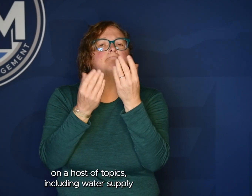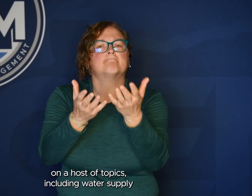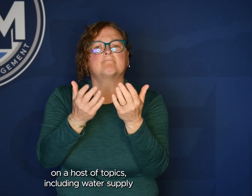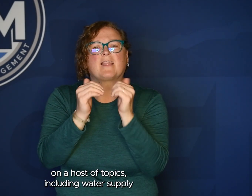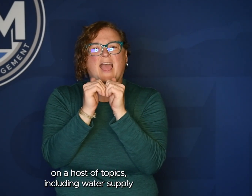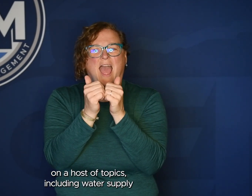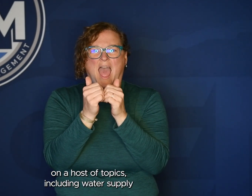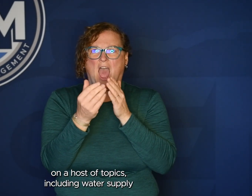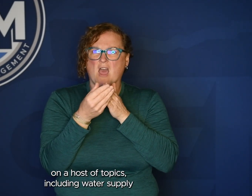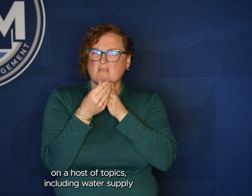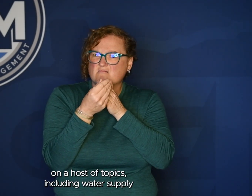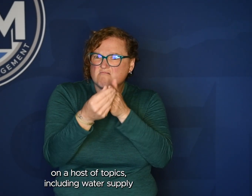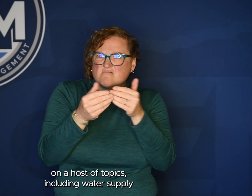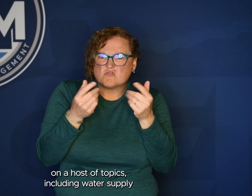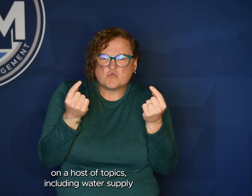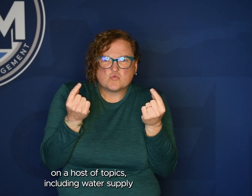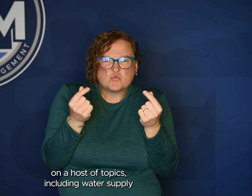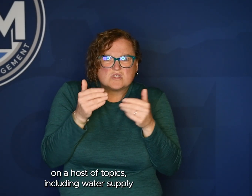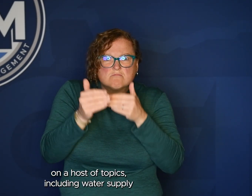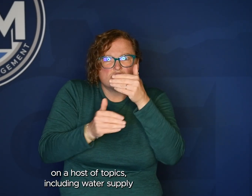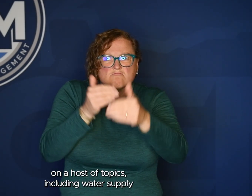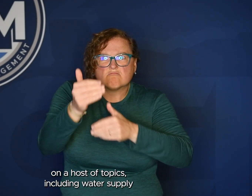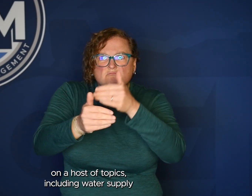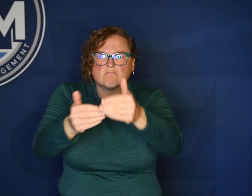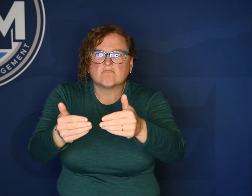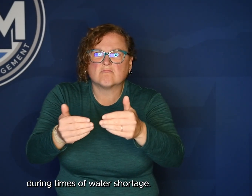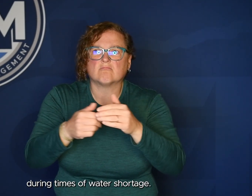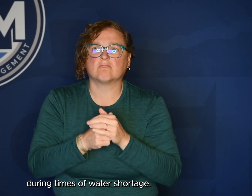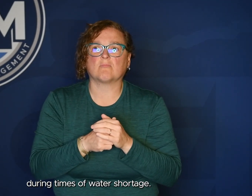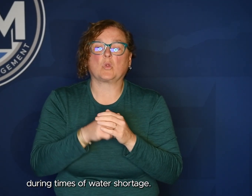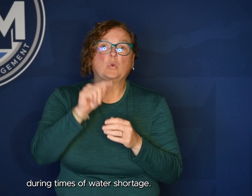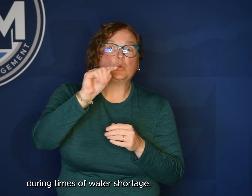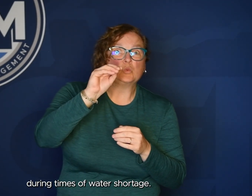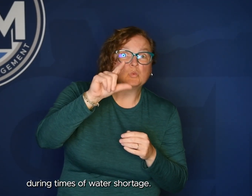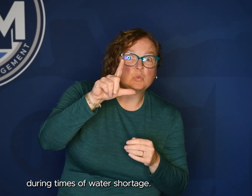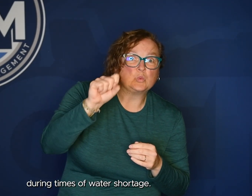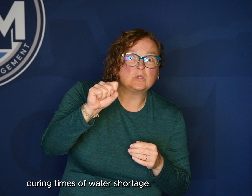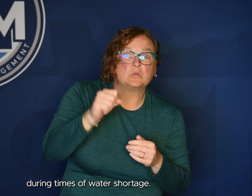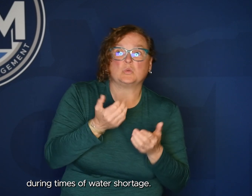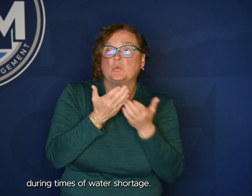a host of topics, including water supply during times of water shortage.